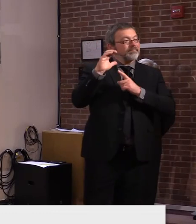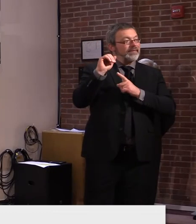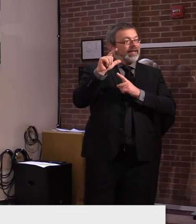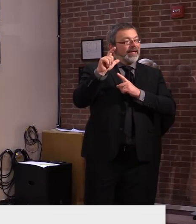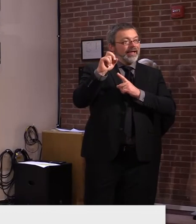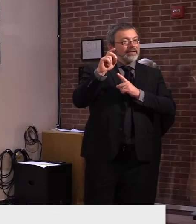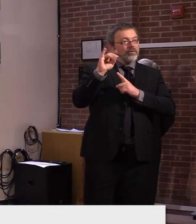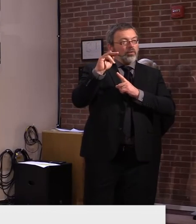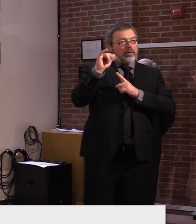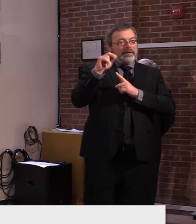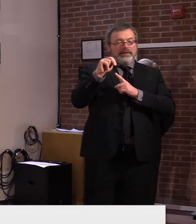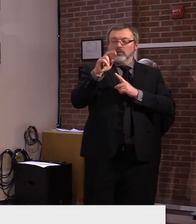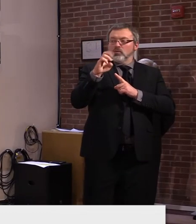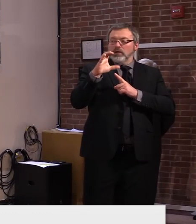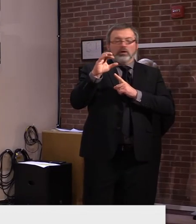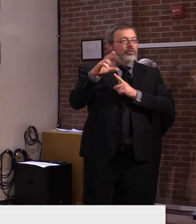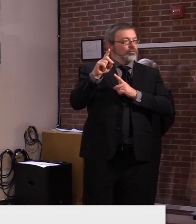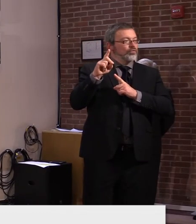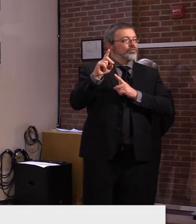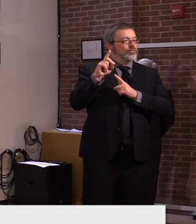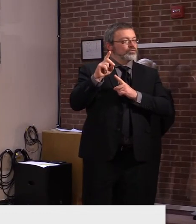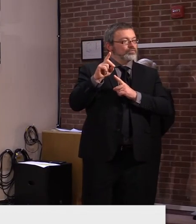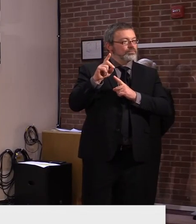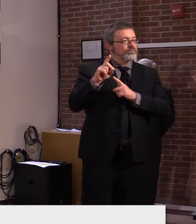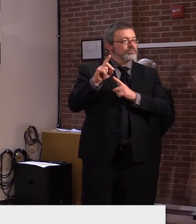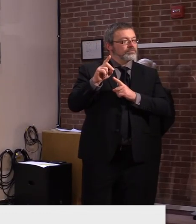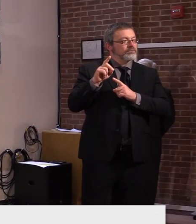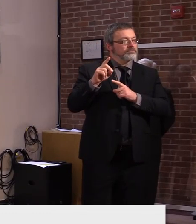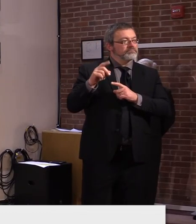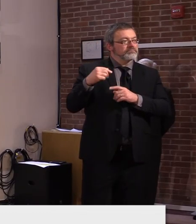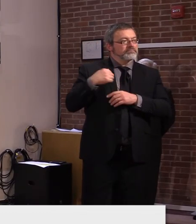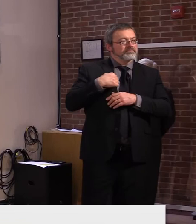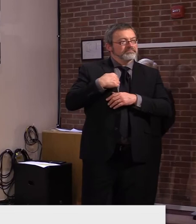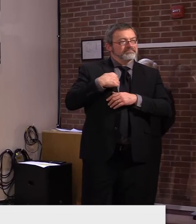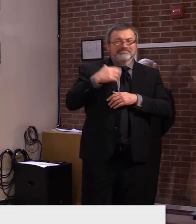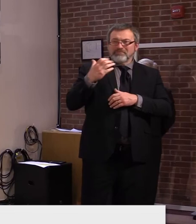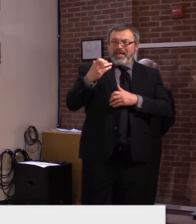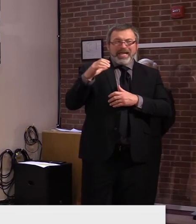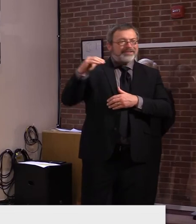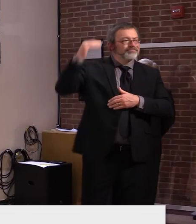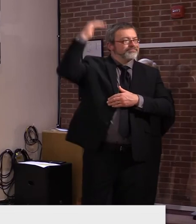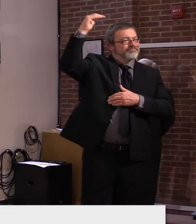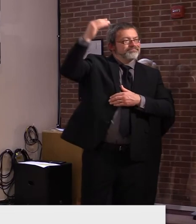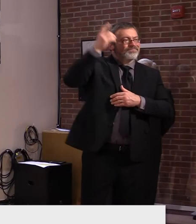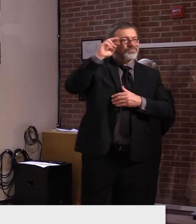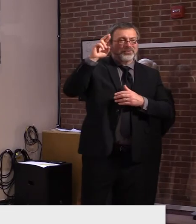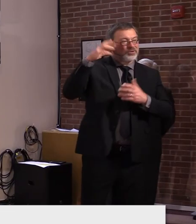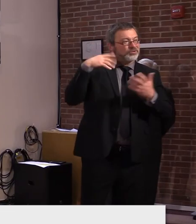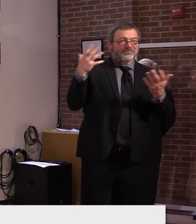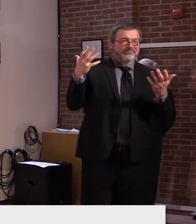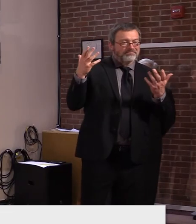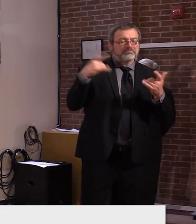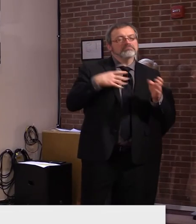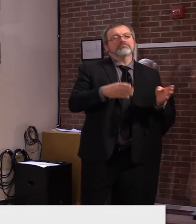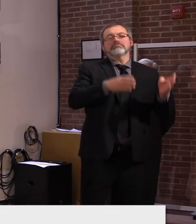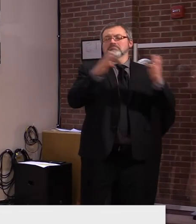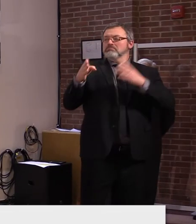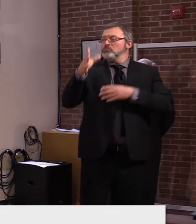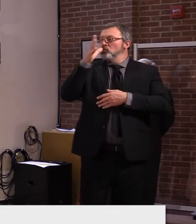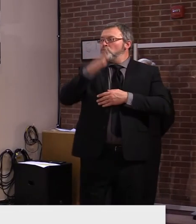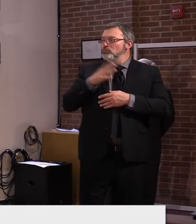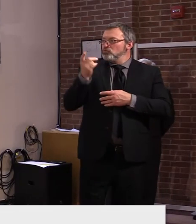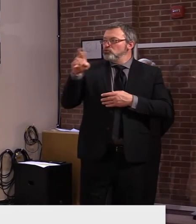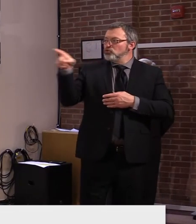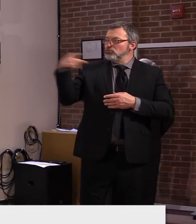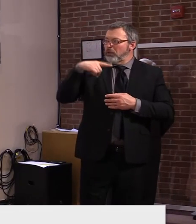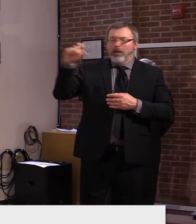Yes, thank you. Good afternoon. Was going to ask this of Dr. Levine, but perhaps Dr. Kelso could respond. Received an email from